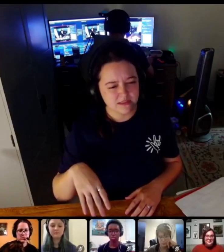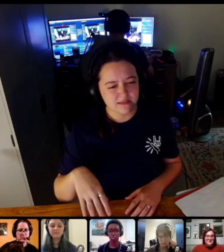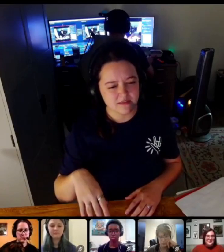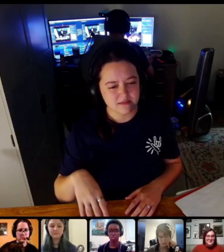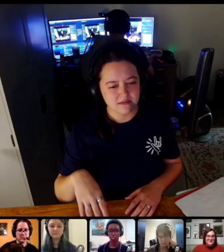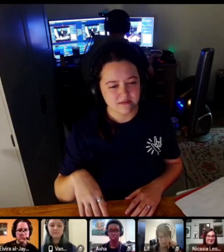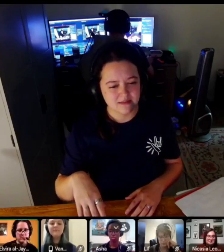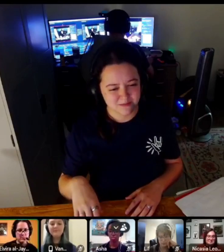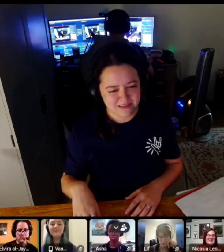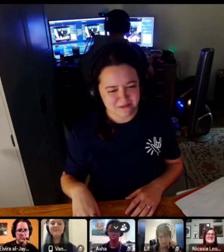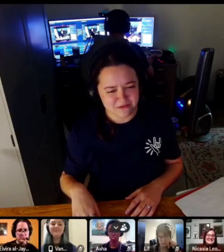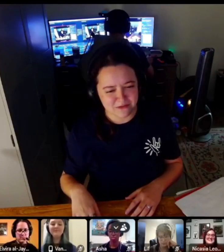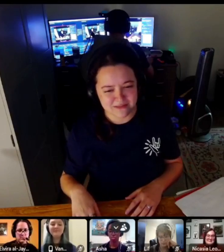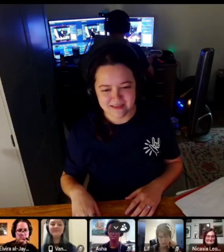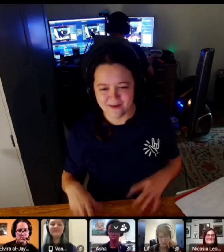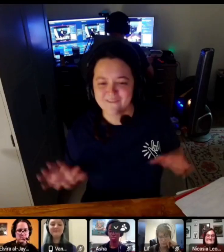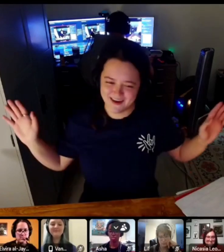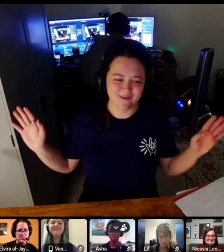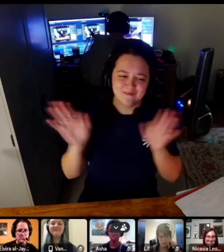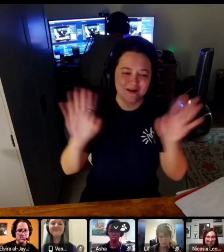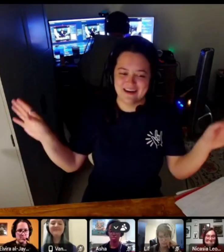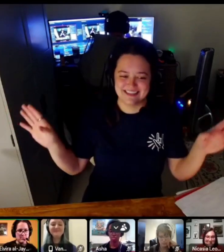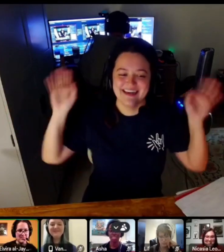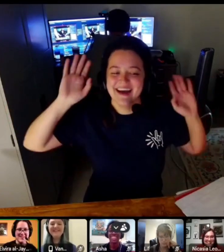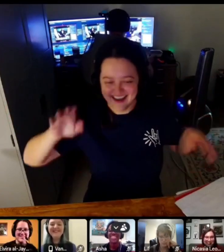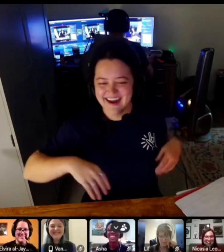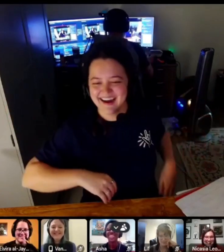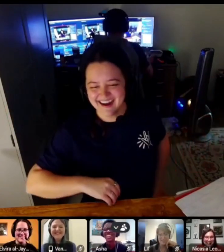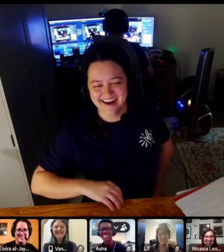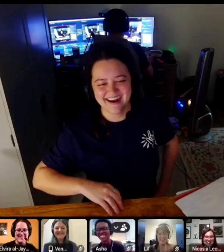Z's? Is Blizzard two Z? Okay, Yes, I'm not yes. crazy.